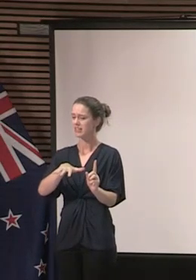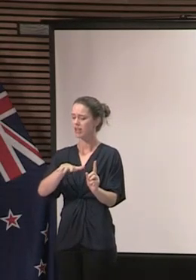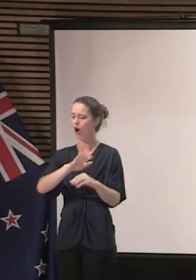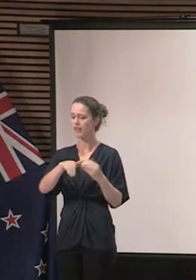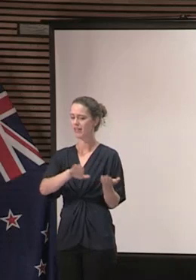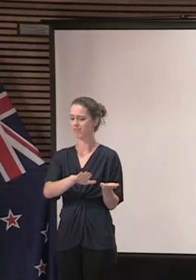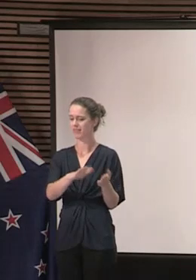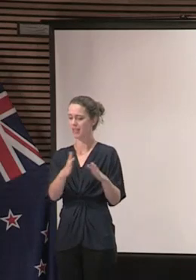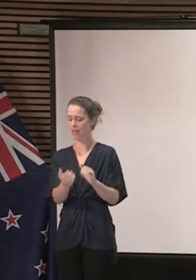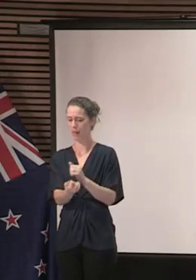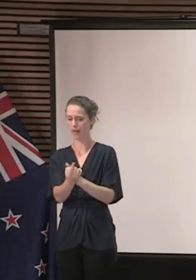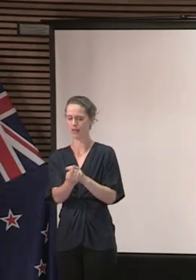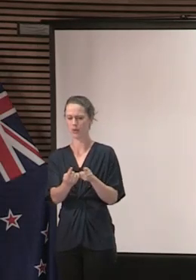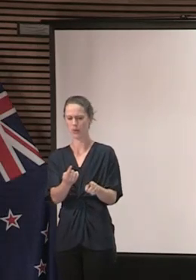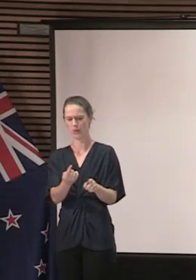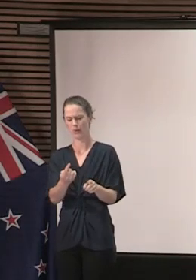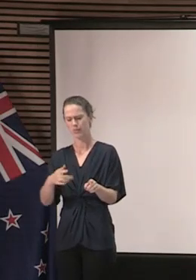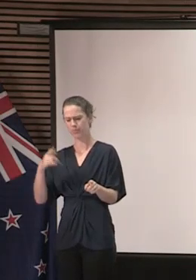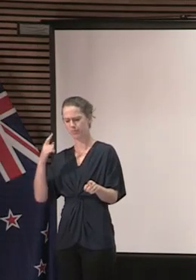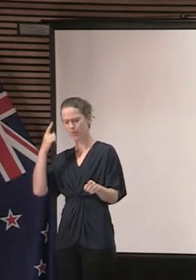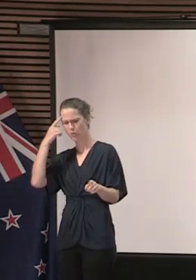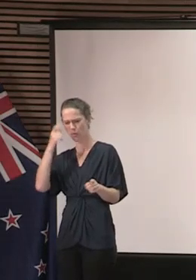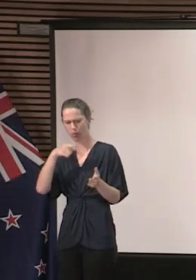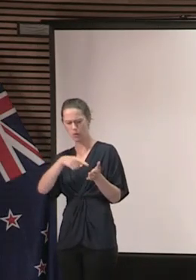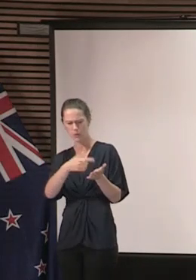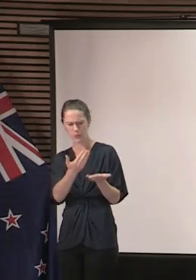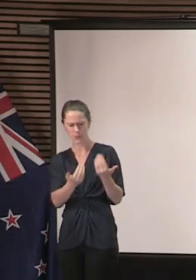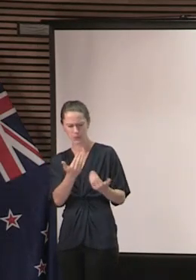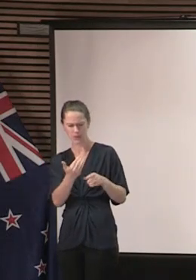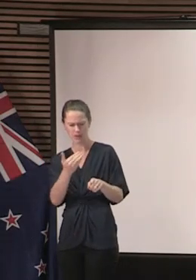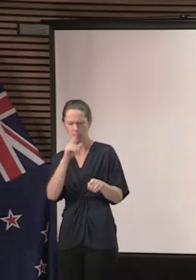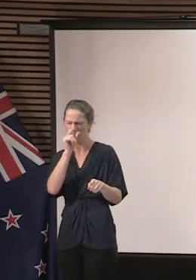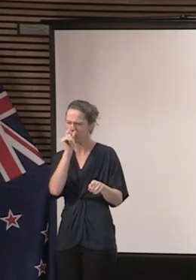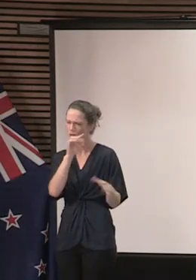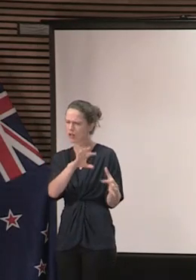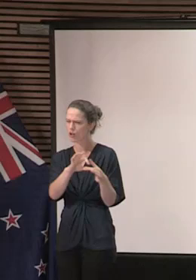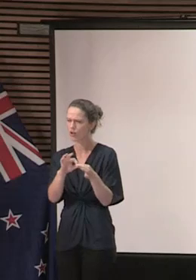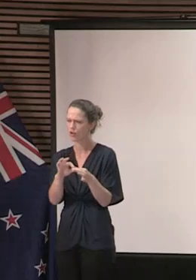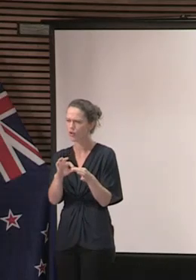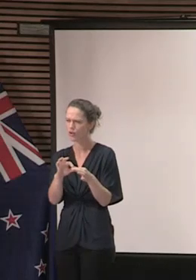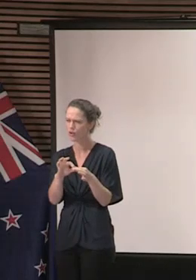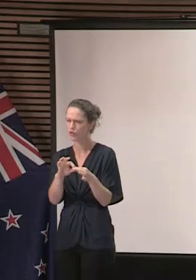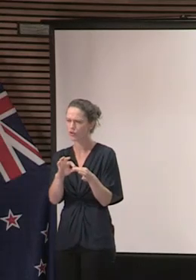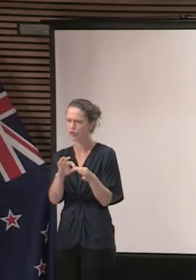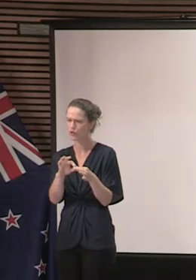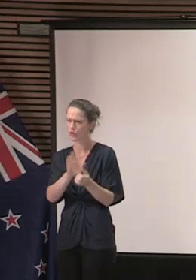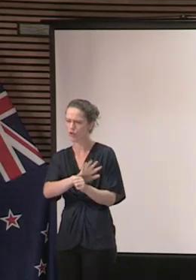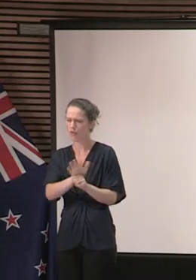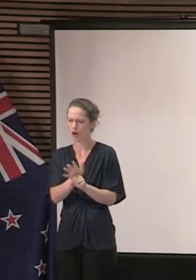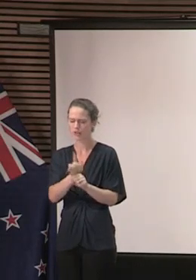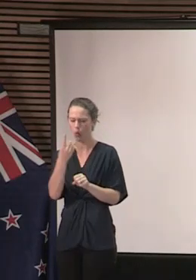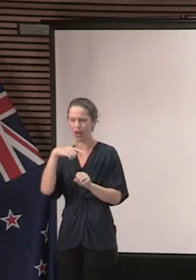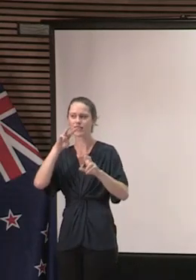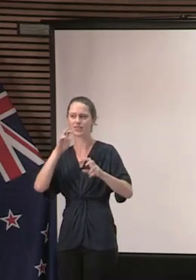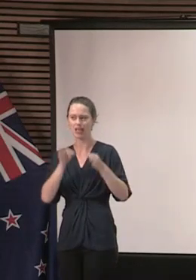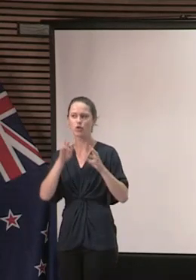were such that we felt it was important to get a really good understanding, because it looked like it could have been the first community death from COVID-19.